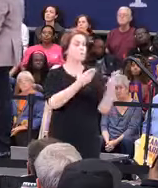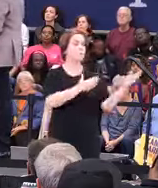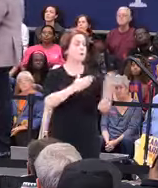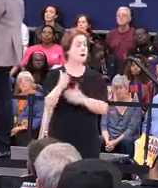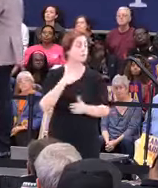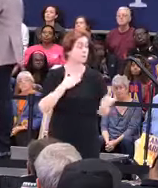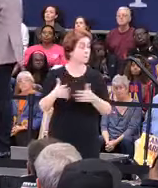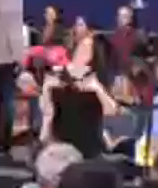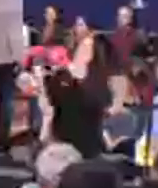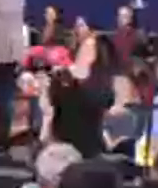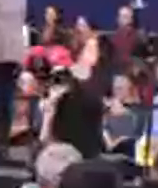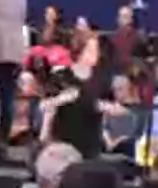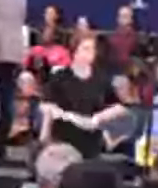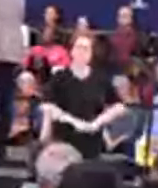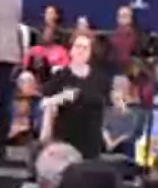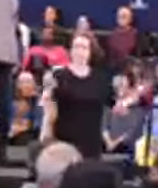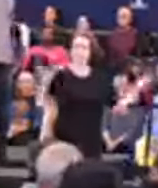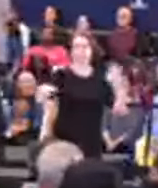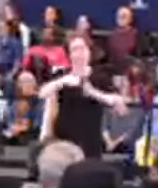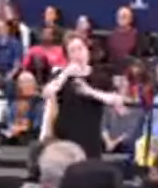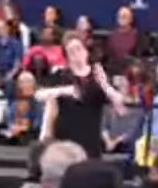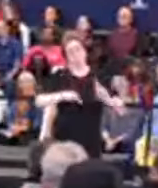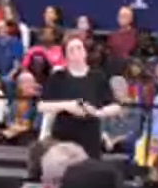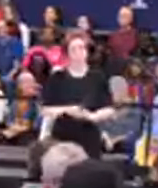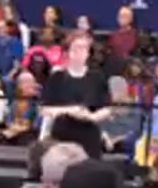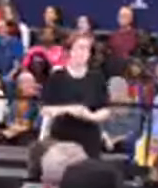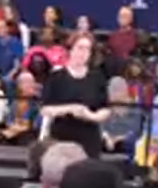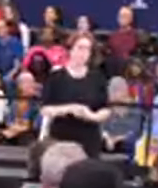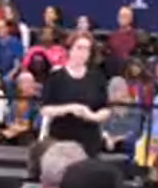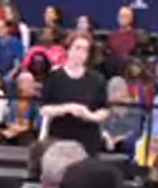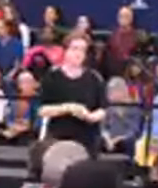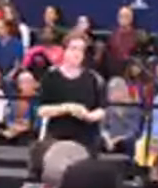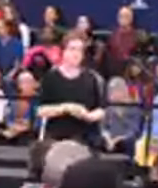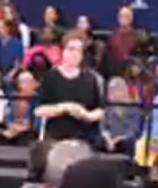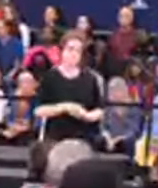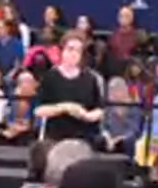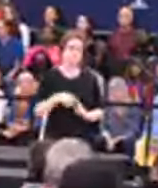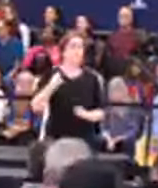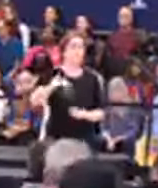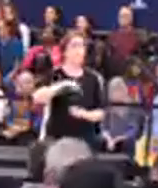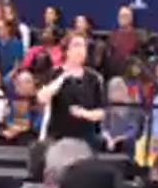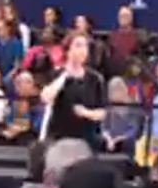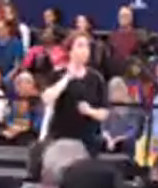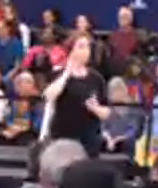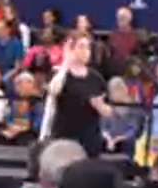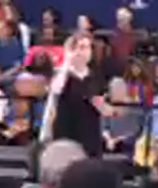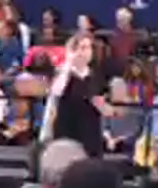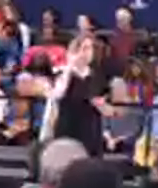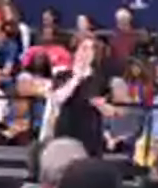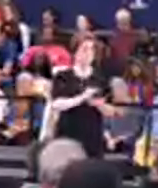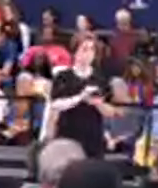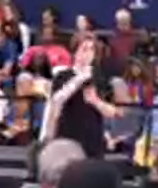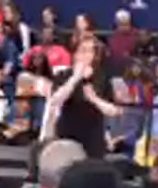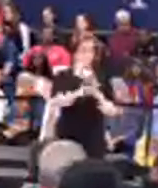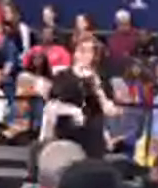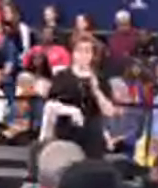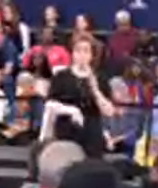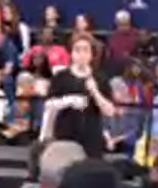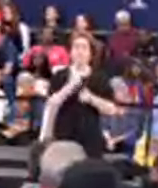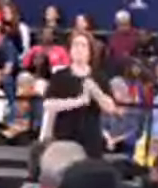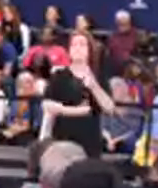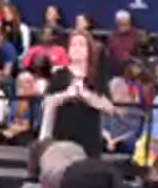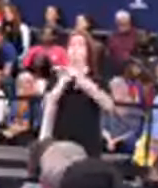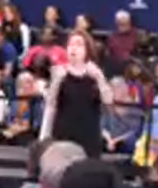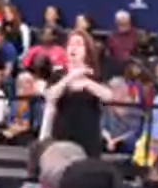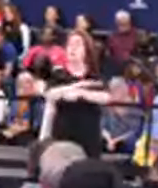as follows, because it is different from other folks on the debate stage. We will reduce cost. Everybody will be